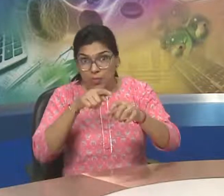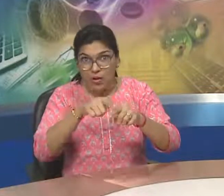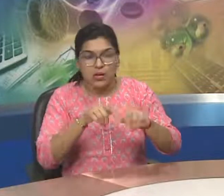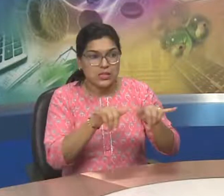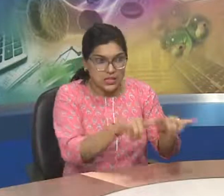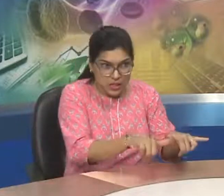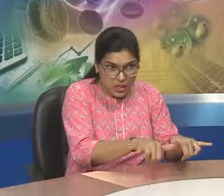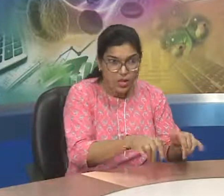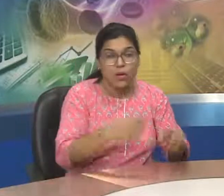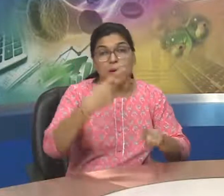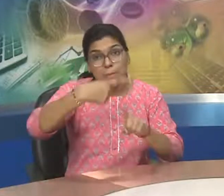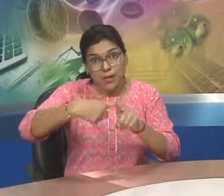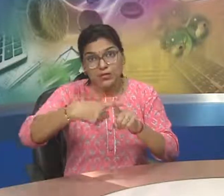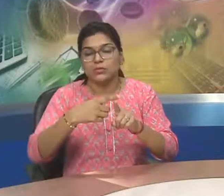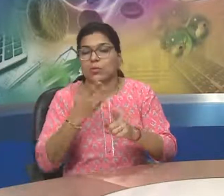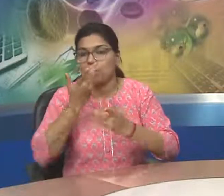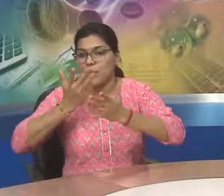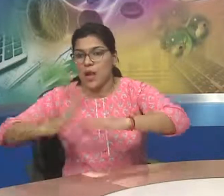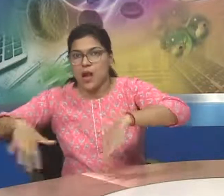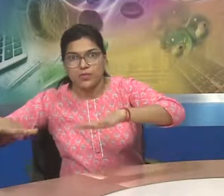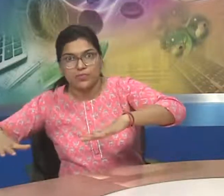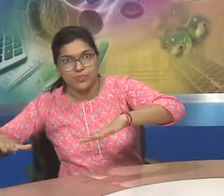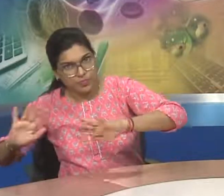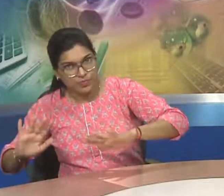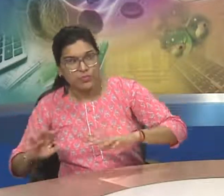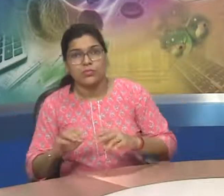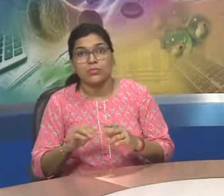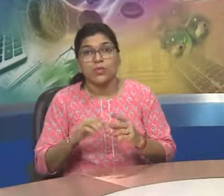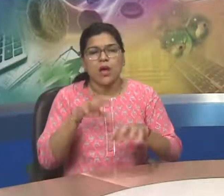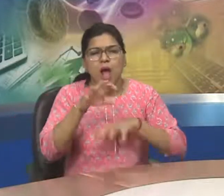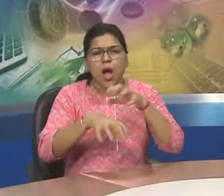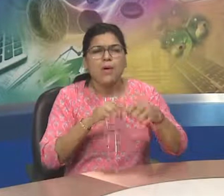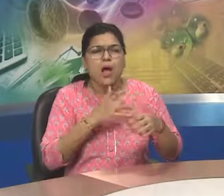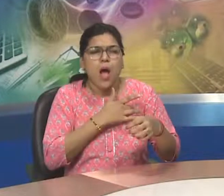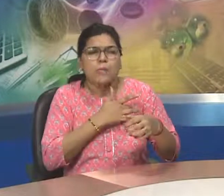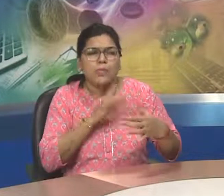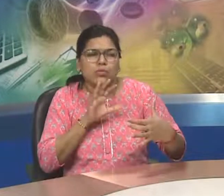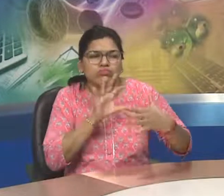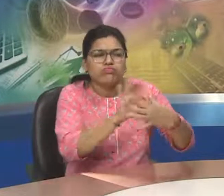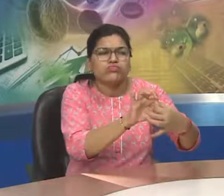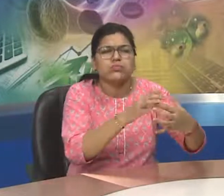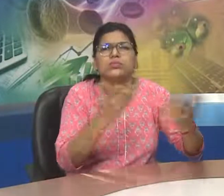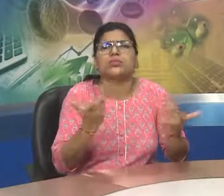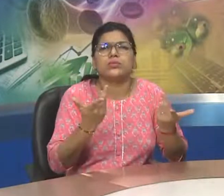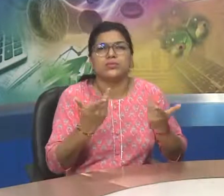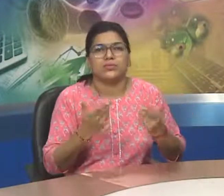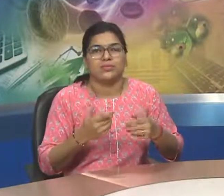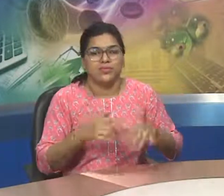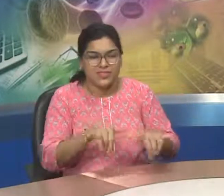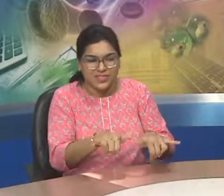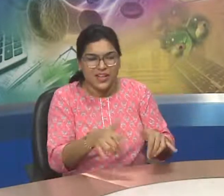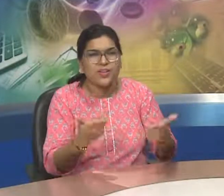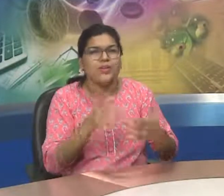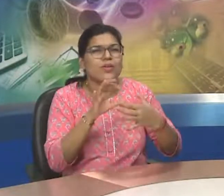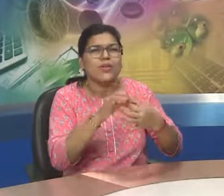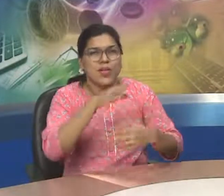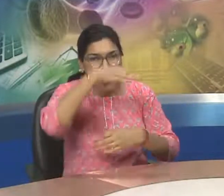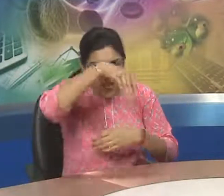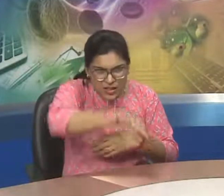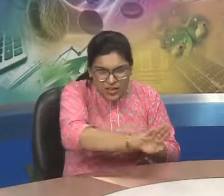habitat. They also live with other species, one species